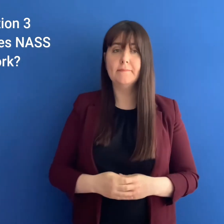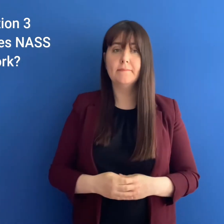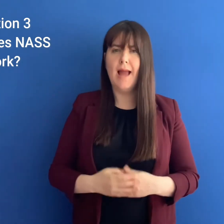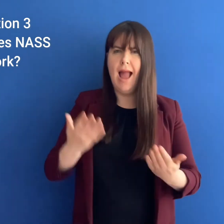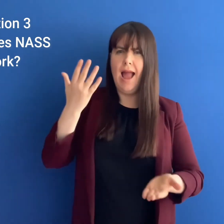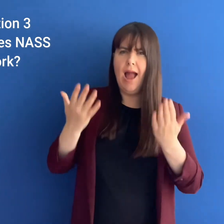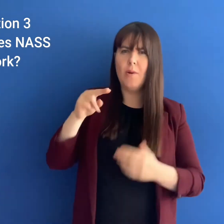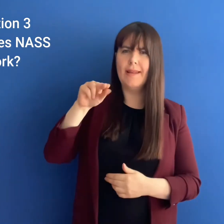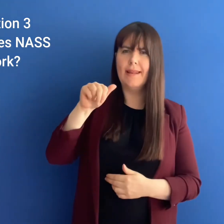Section 3.